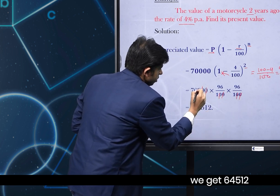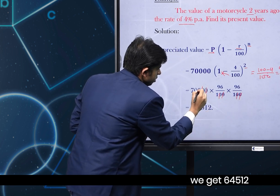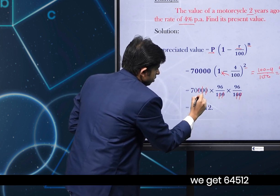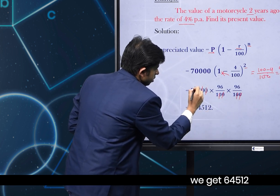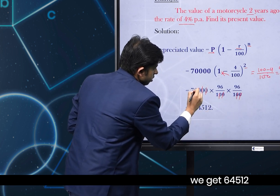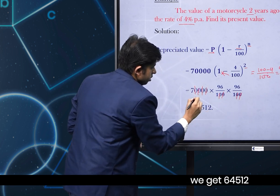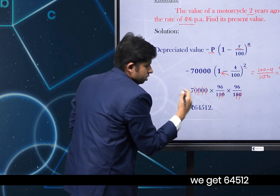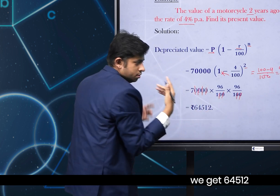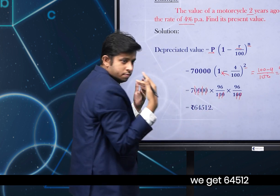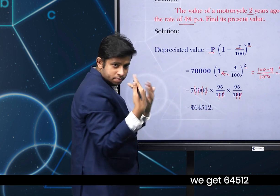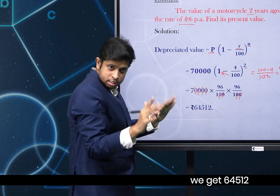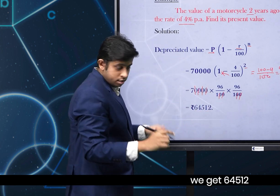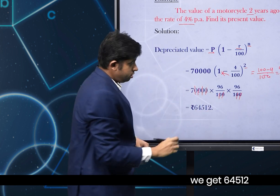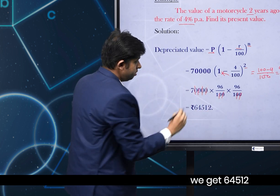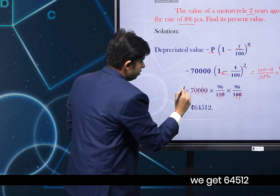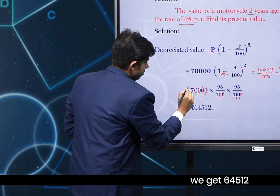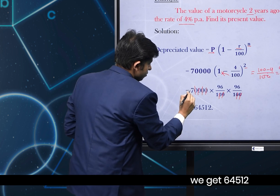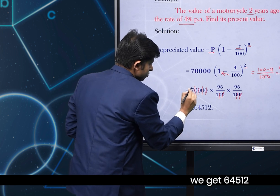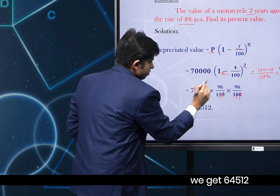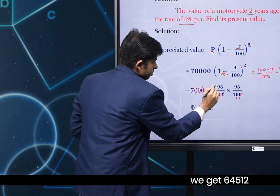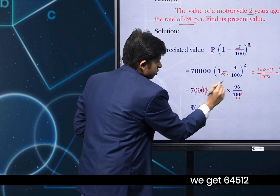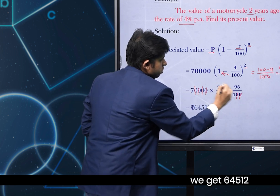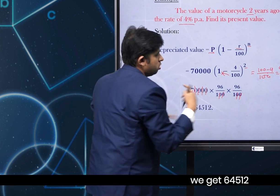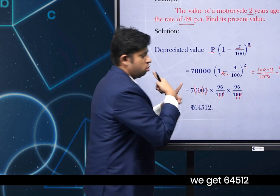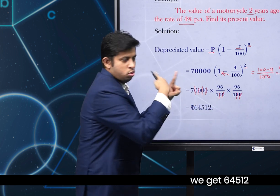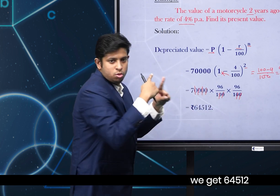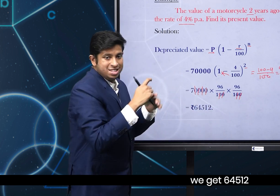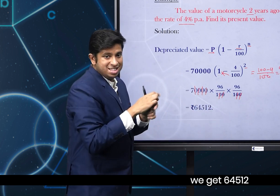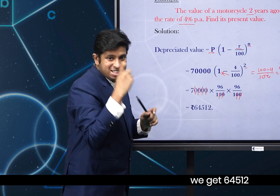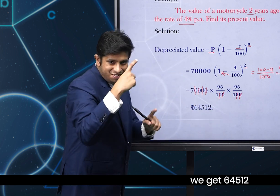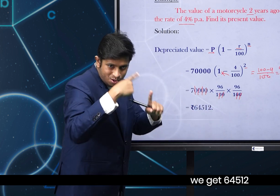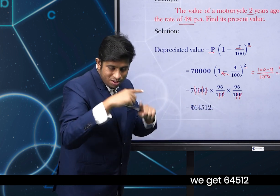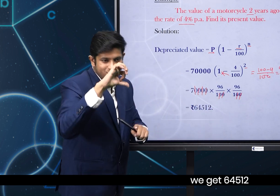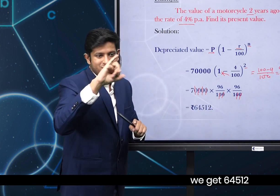64,512.